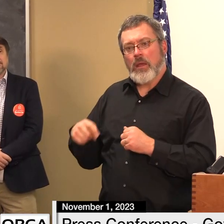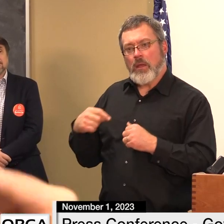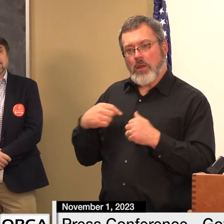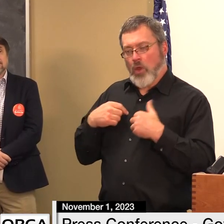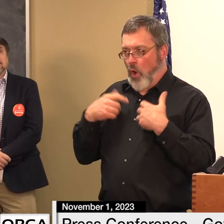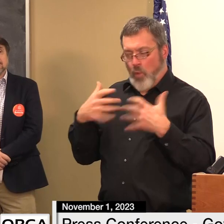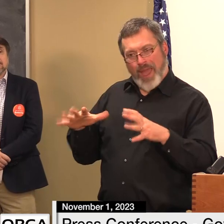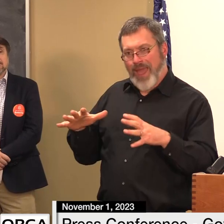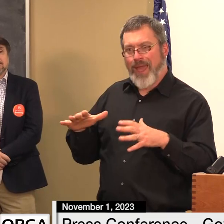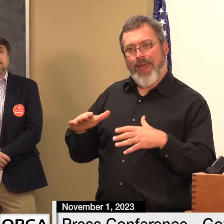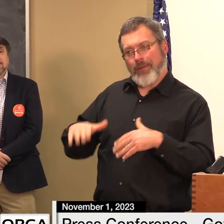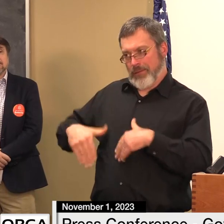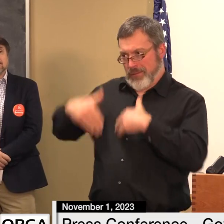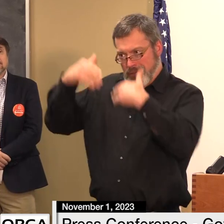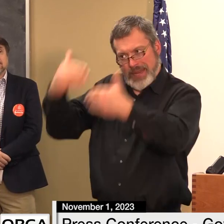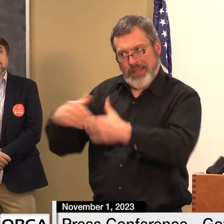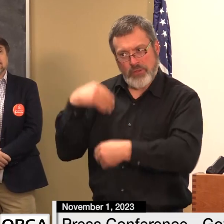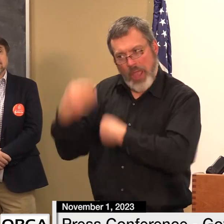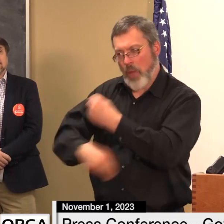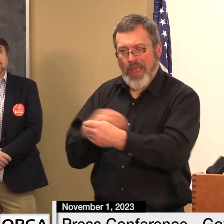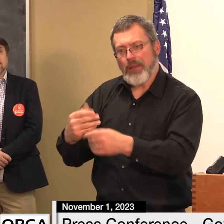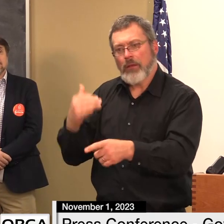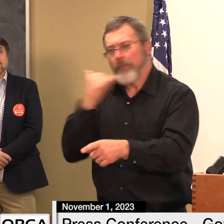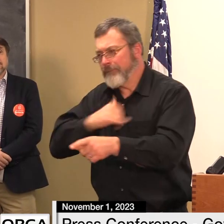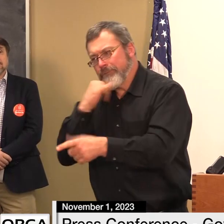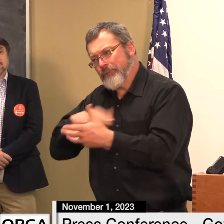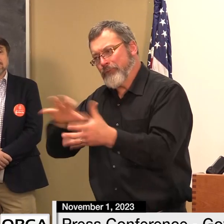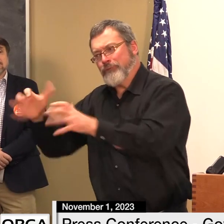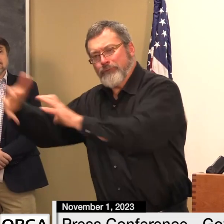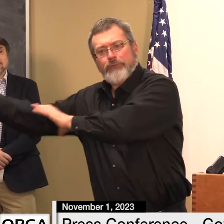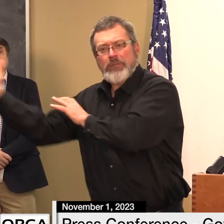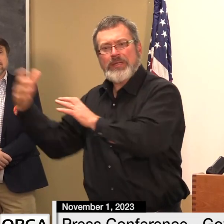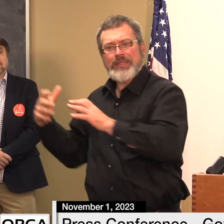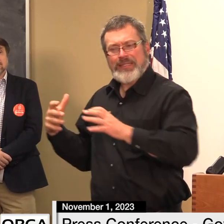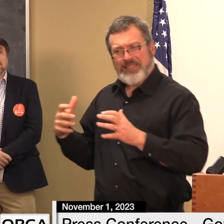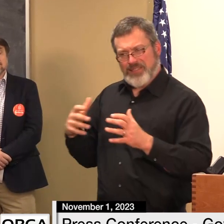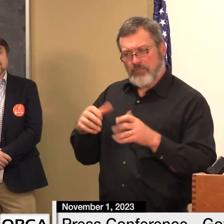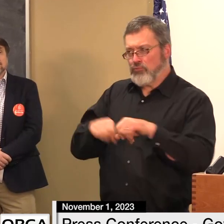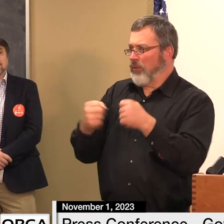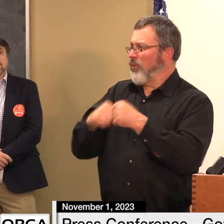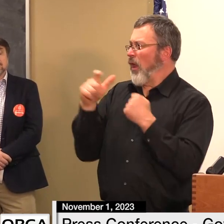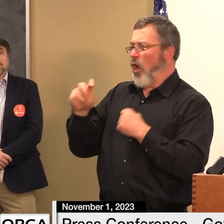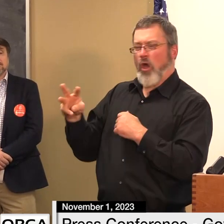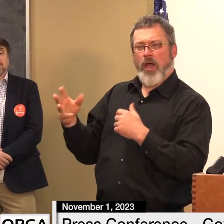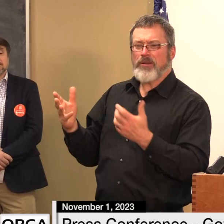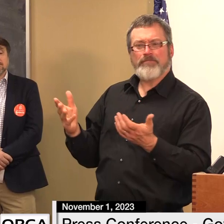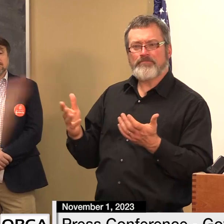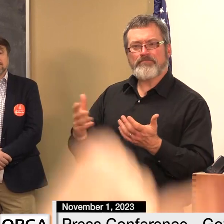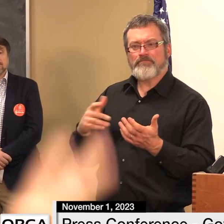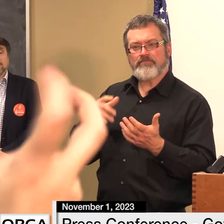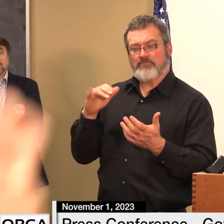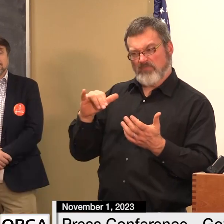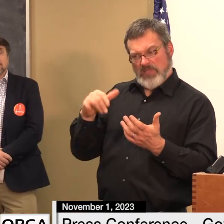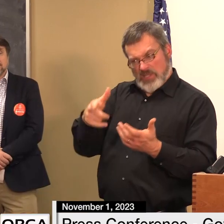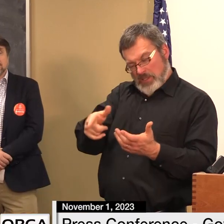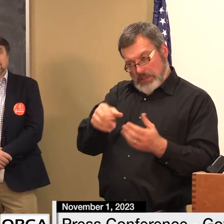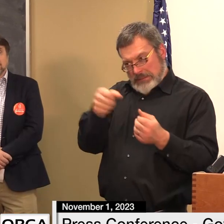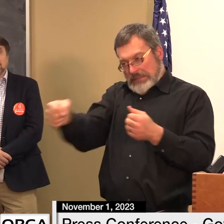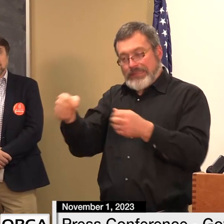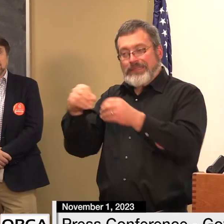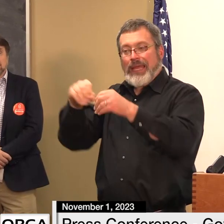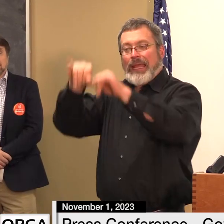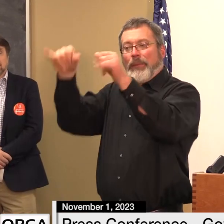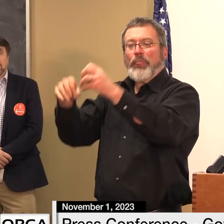generation of those who are going to be part in the system, so to speak. So there needs